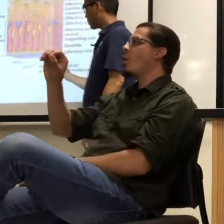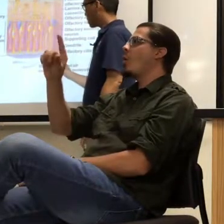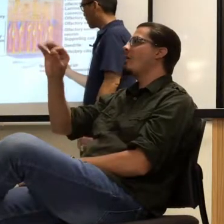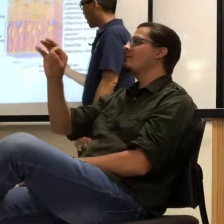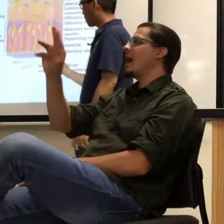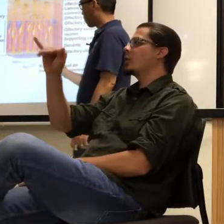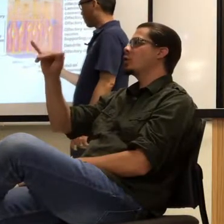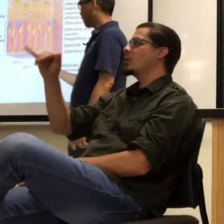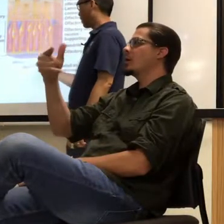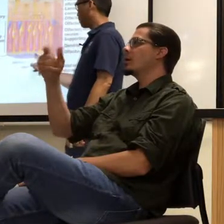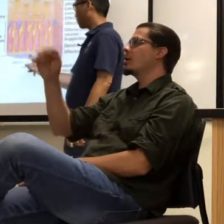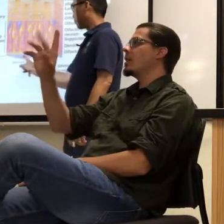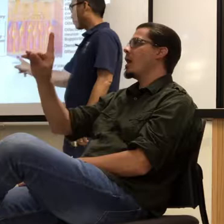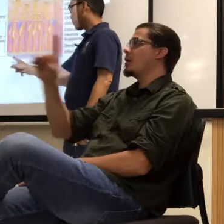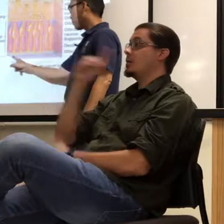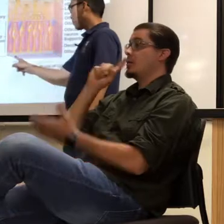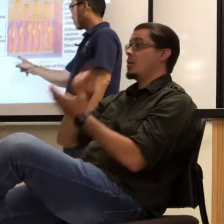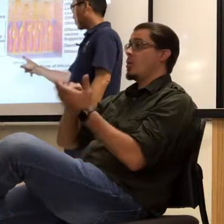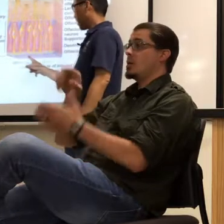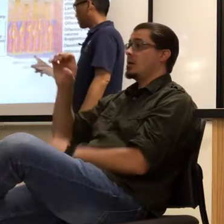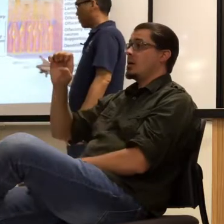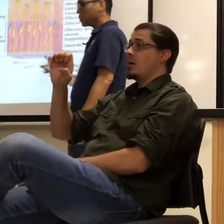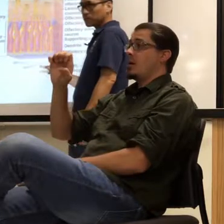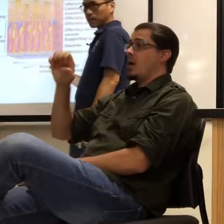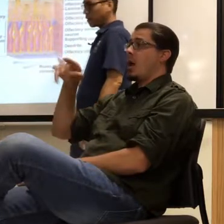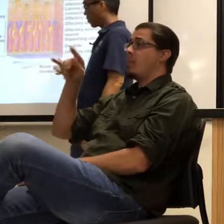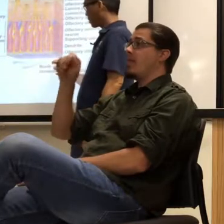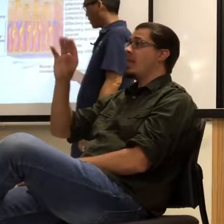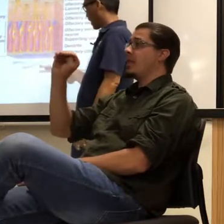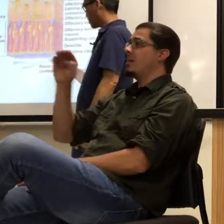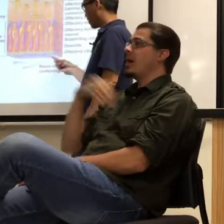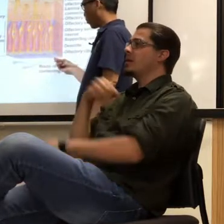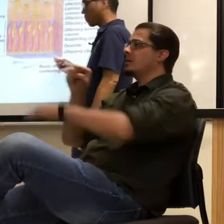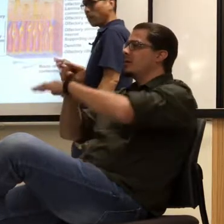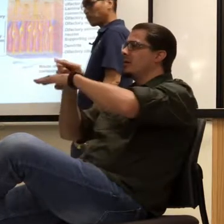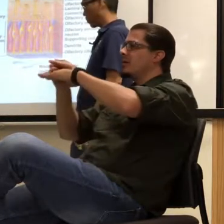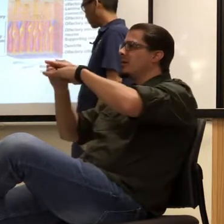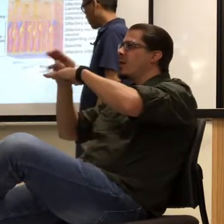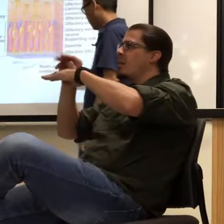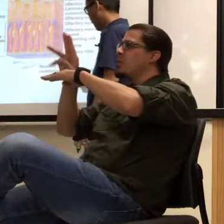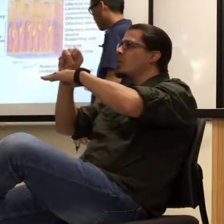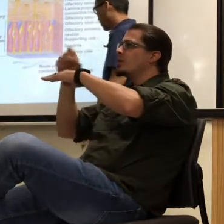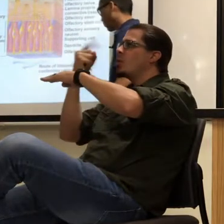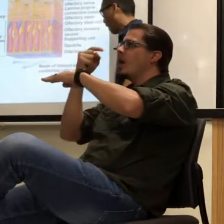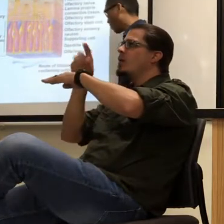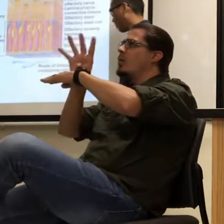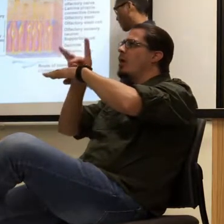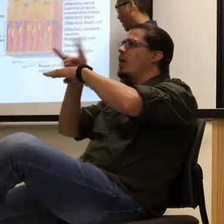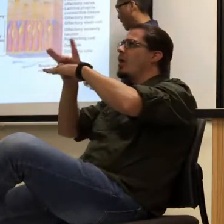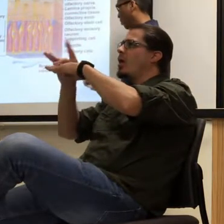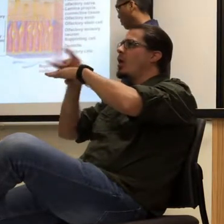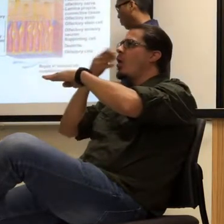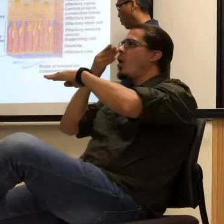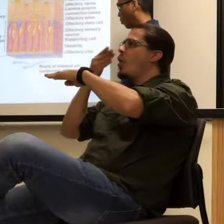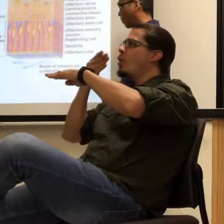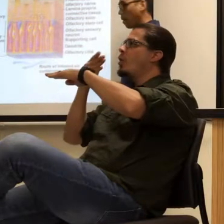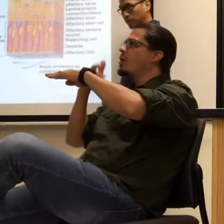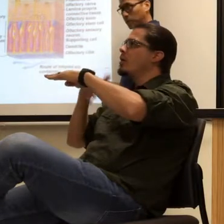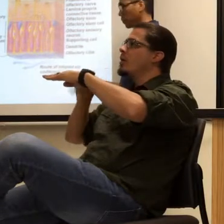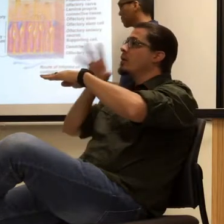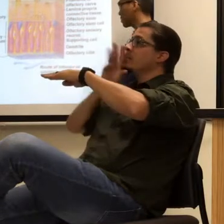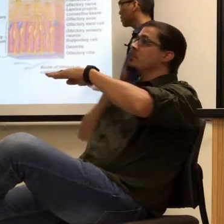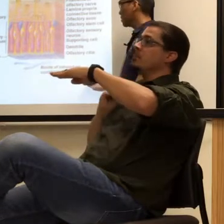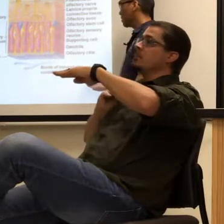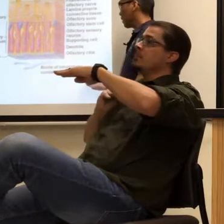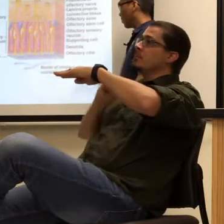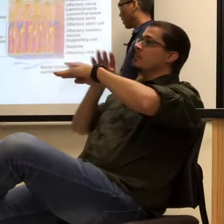But notice the epithelium has a mucus layer to catch the odor molecules. That's the route of inhaled odor